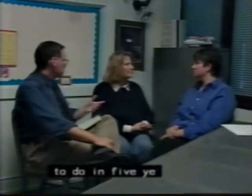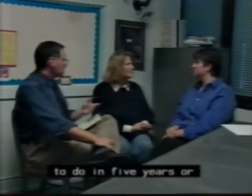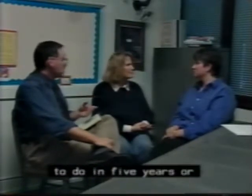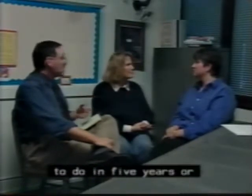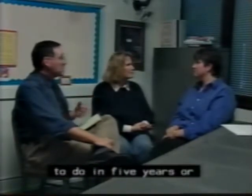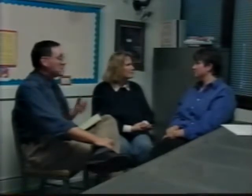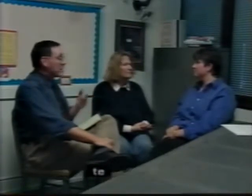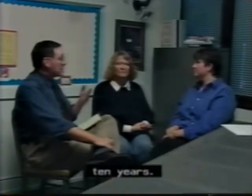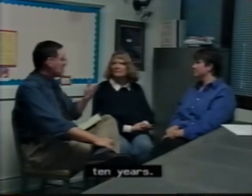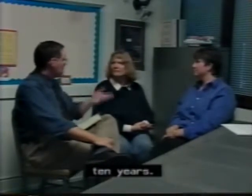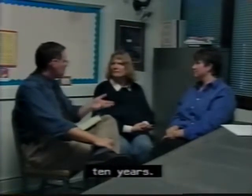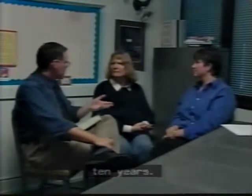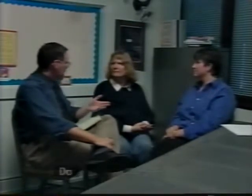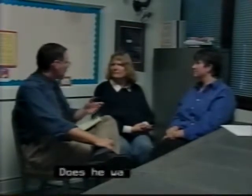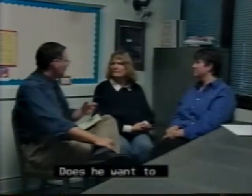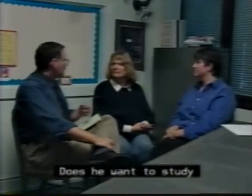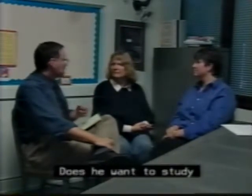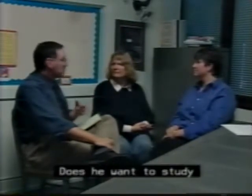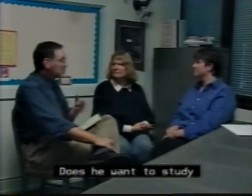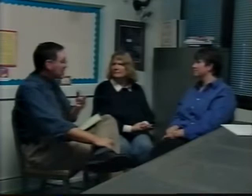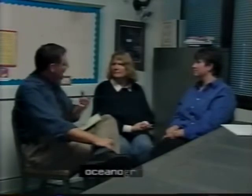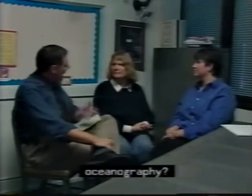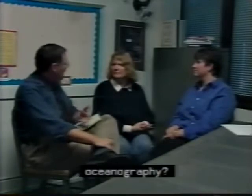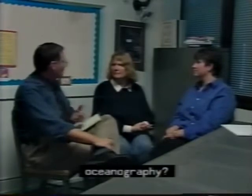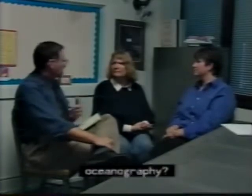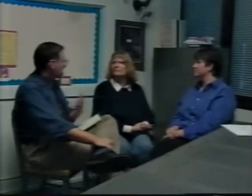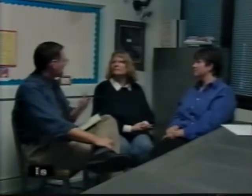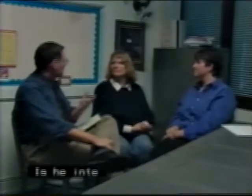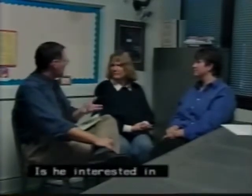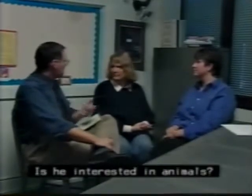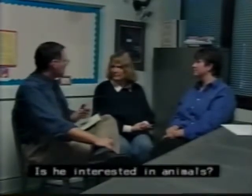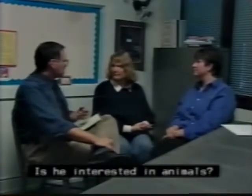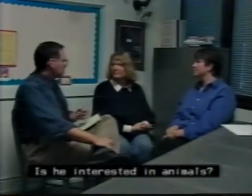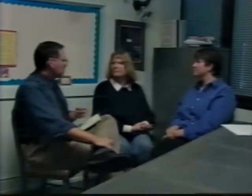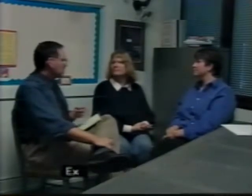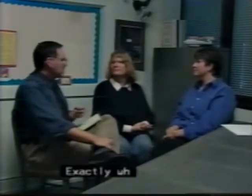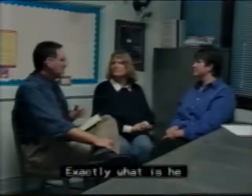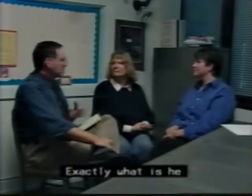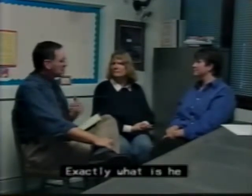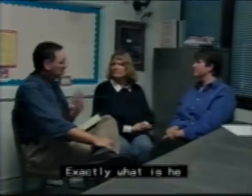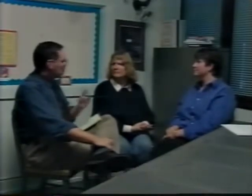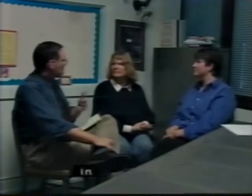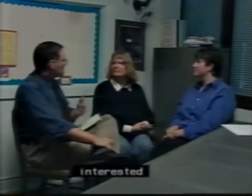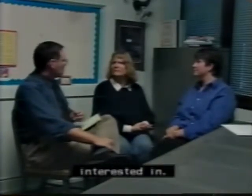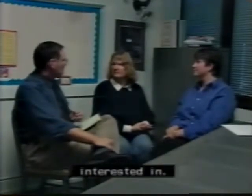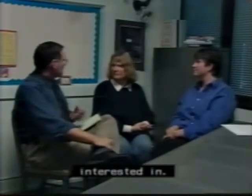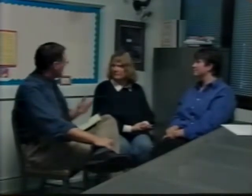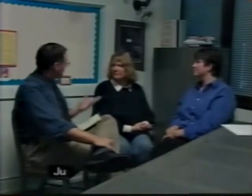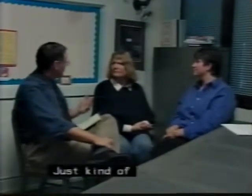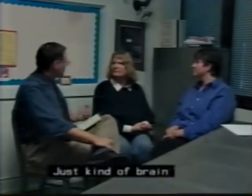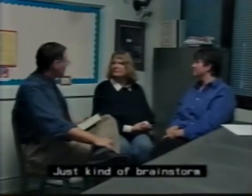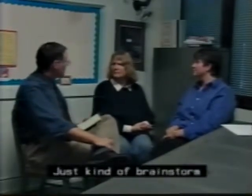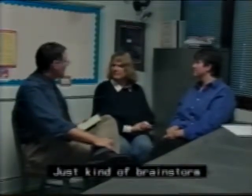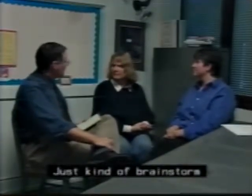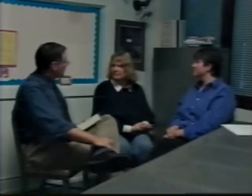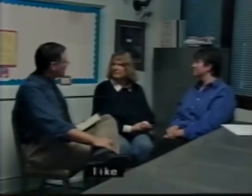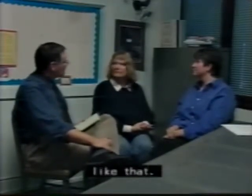10 years. Does he want to study oceanography? Mm-hmm. Is he interested in animals? Exactly what is he interested in? Just kind of brainstorm like that. You might want to try the same thing.